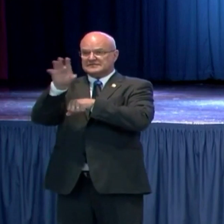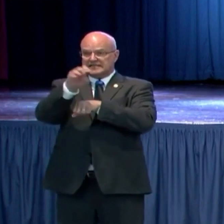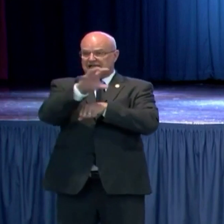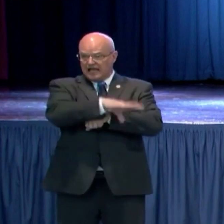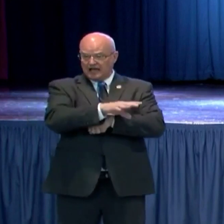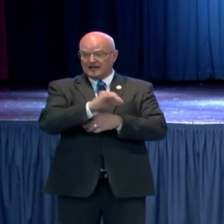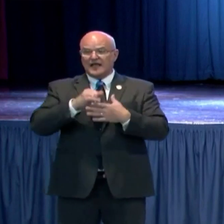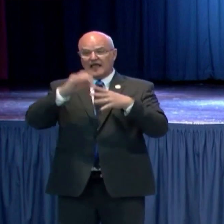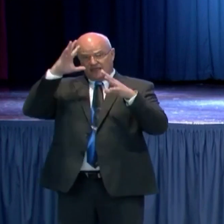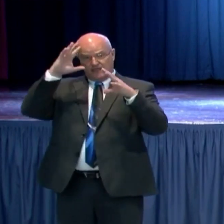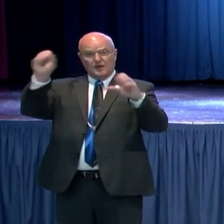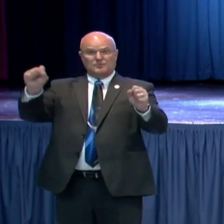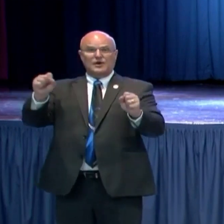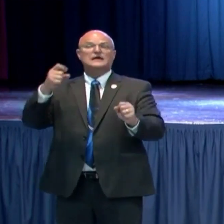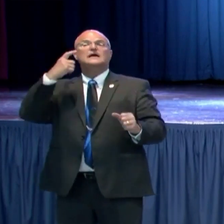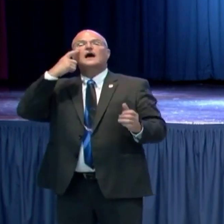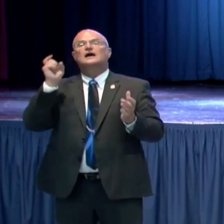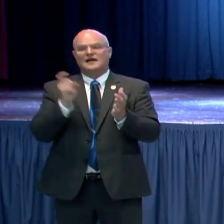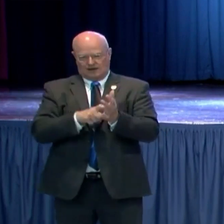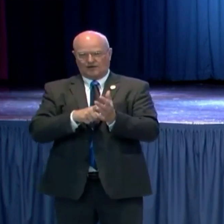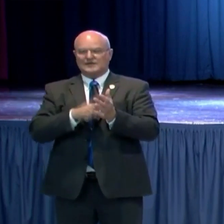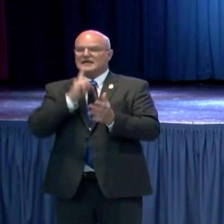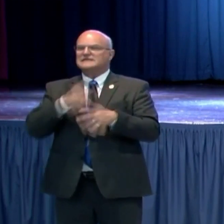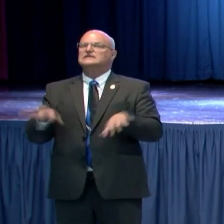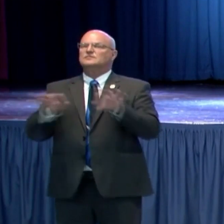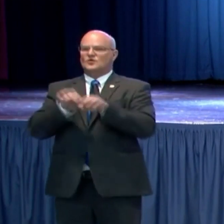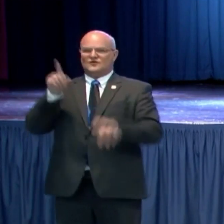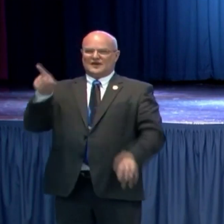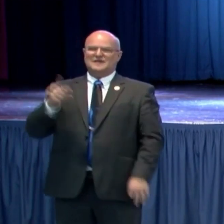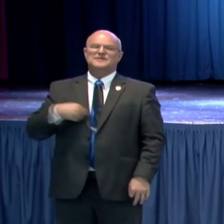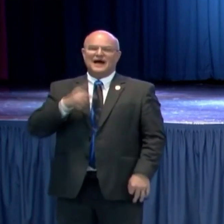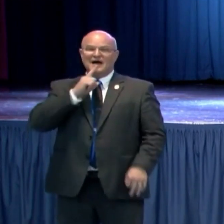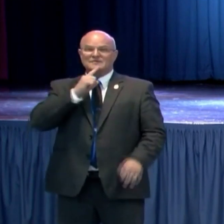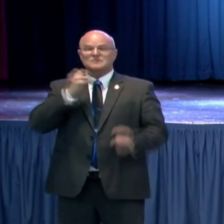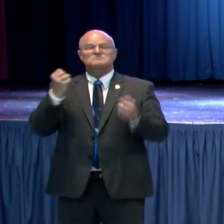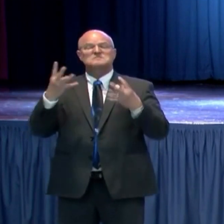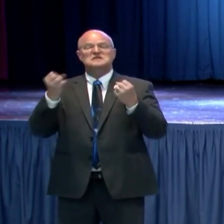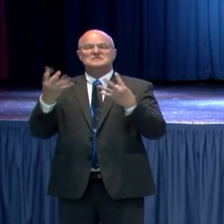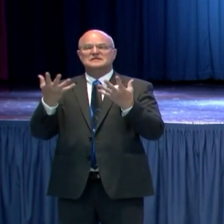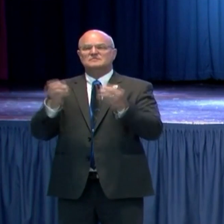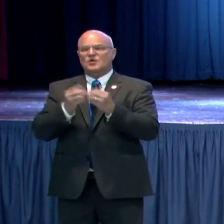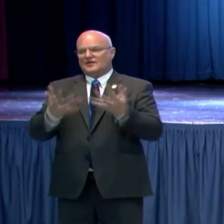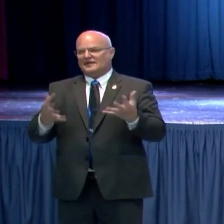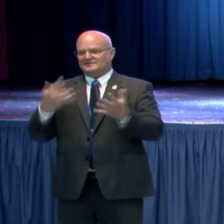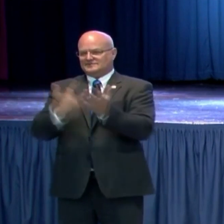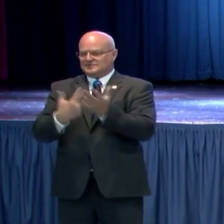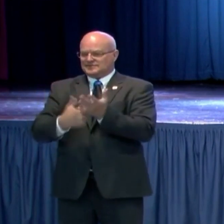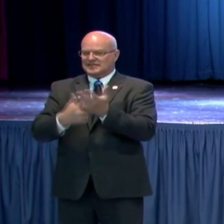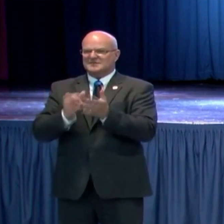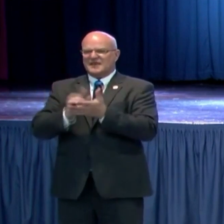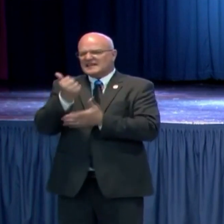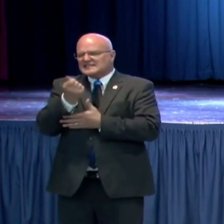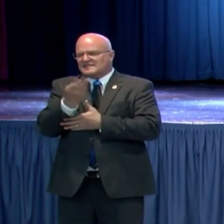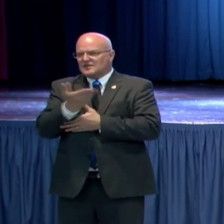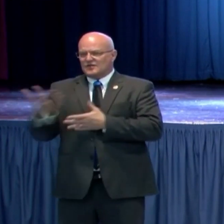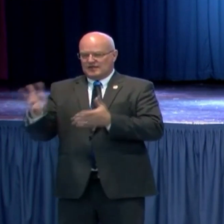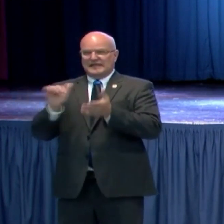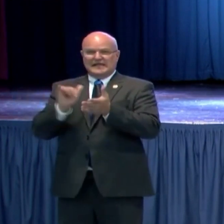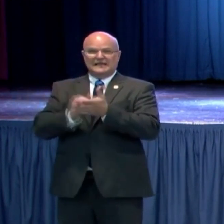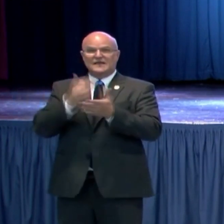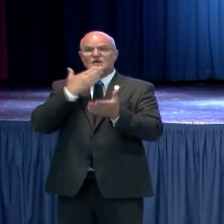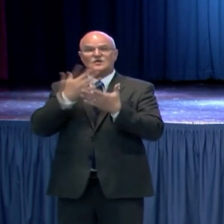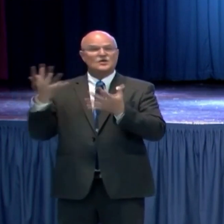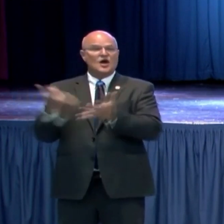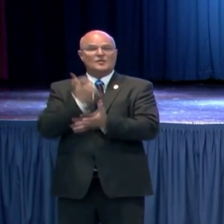operation, which the President certainly has indicated is important to him. I'm sure there'll be many other things that are talked about, but those are a couple of things that are a